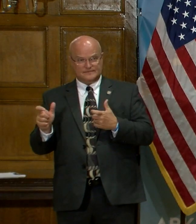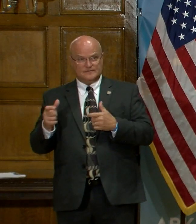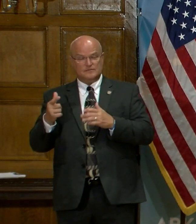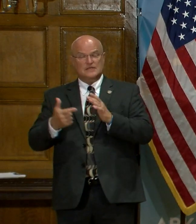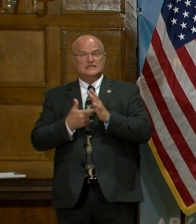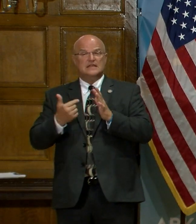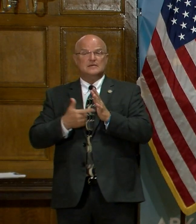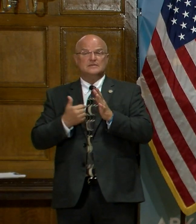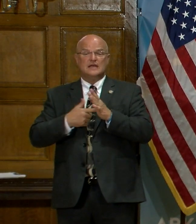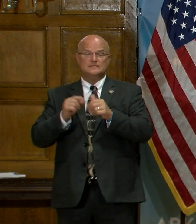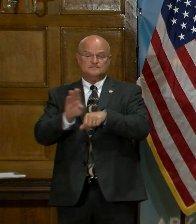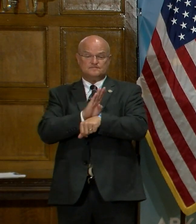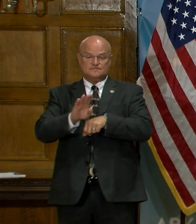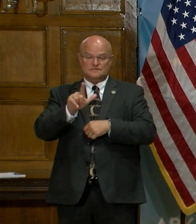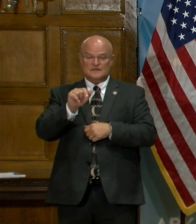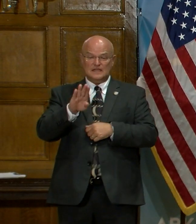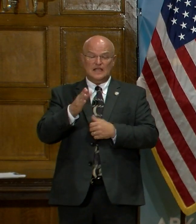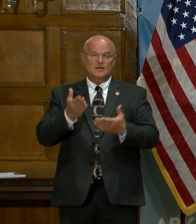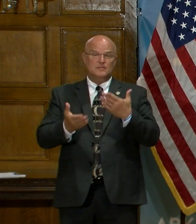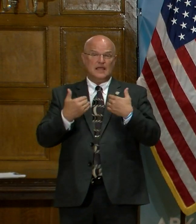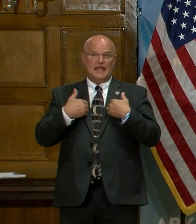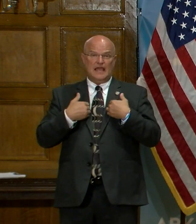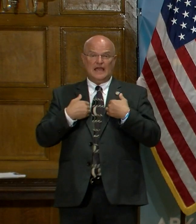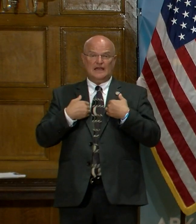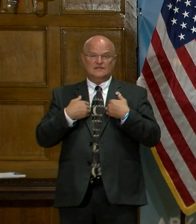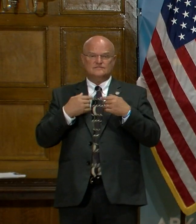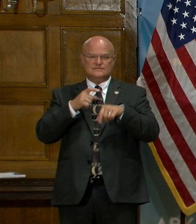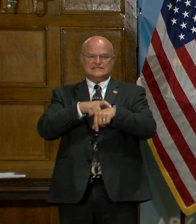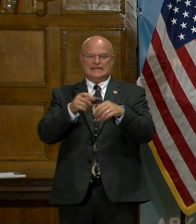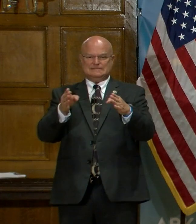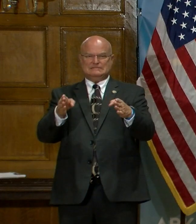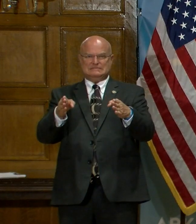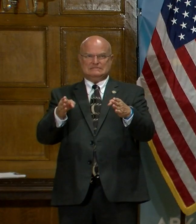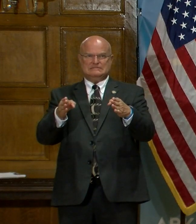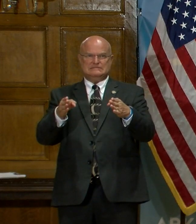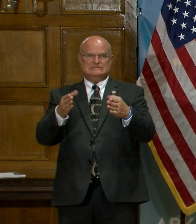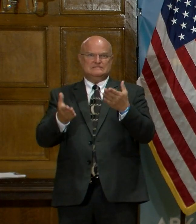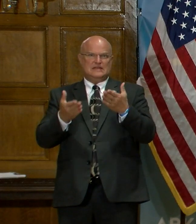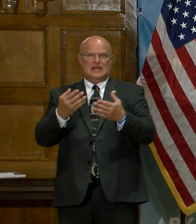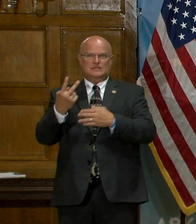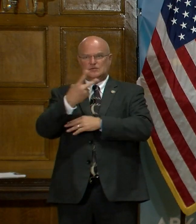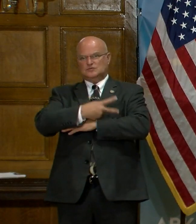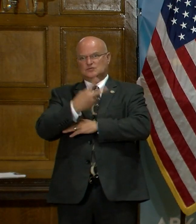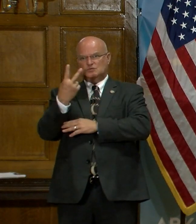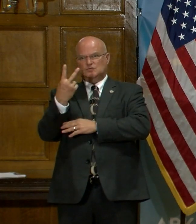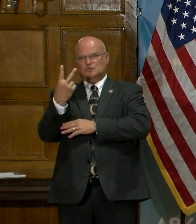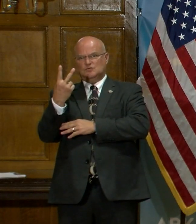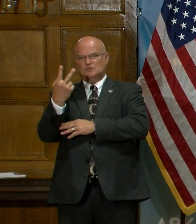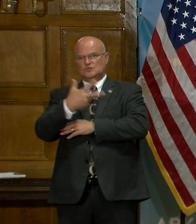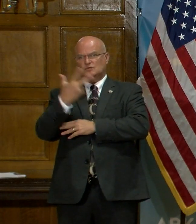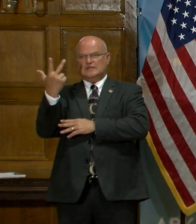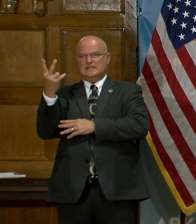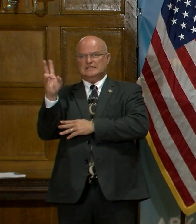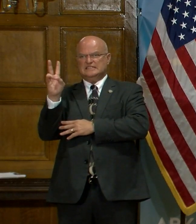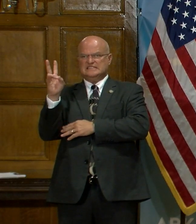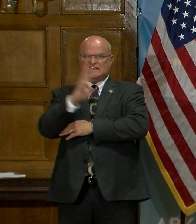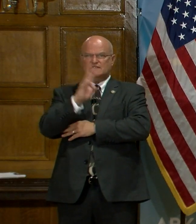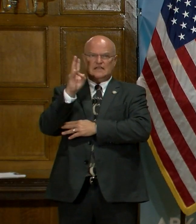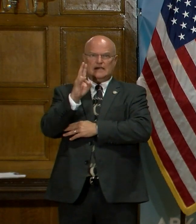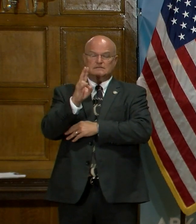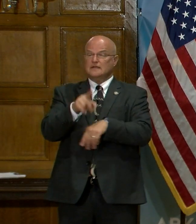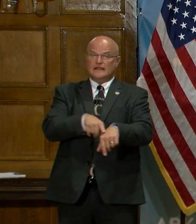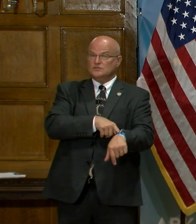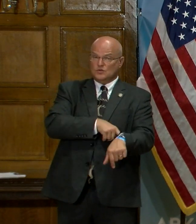but sometimes the commercial labs, we might have a gap there of 2 to 7 days, and that's